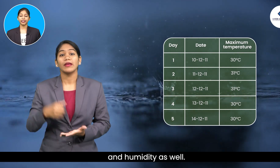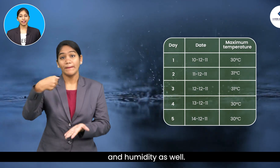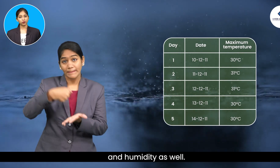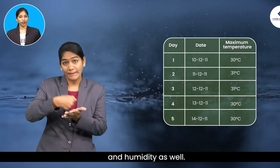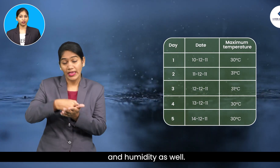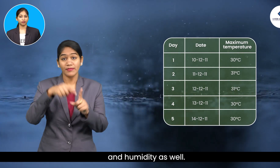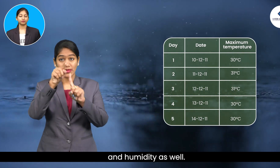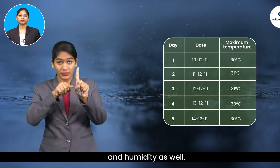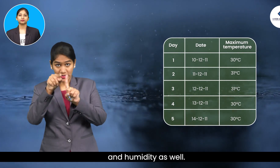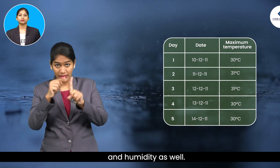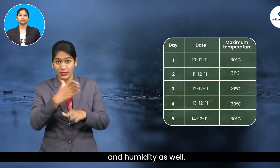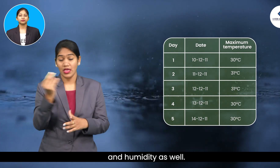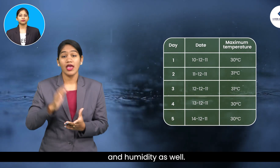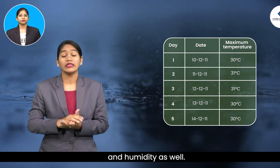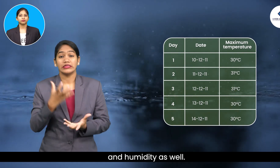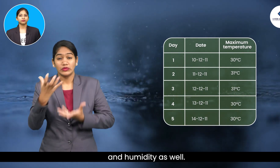humidity as well